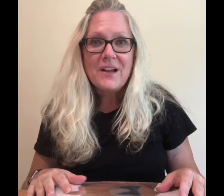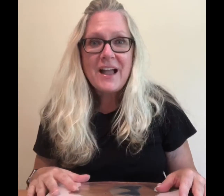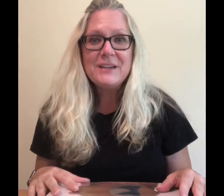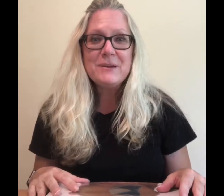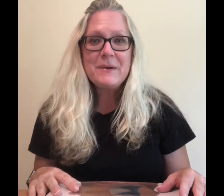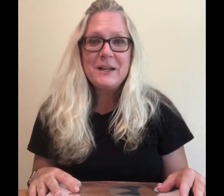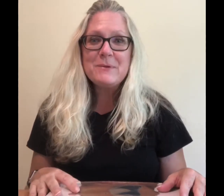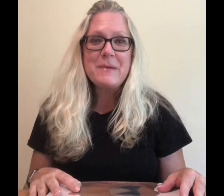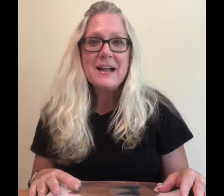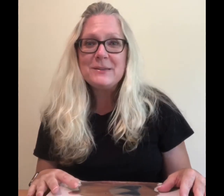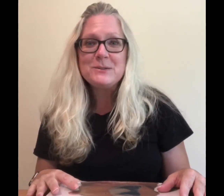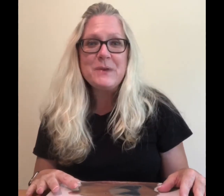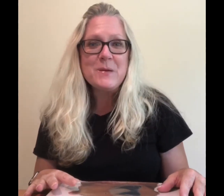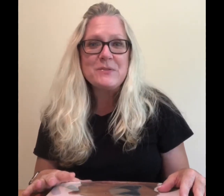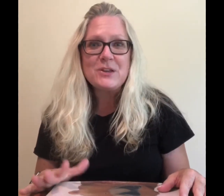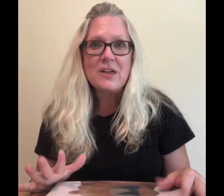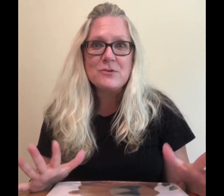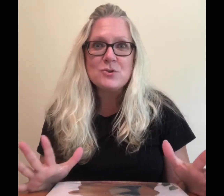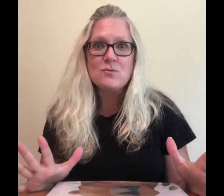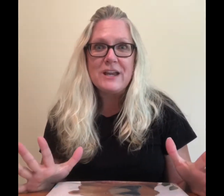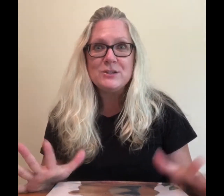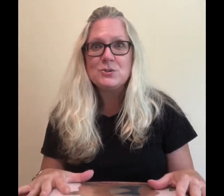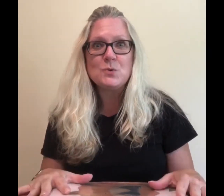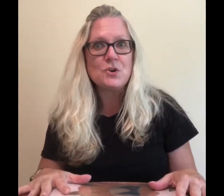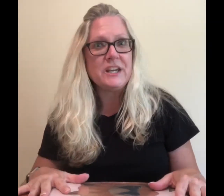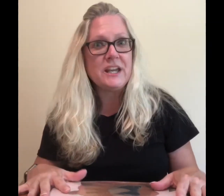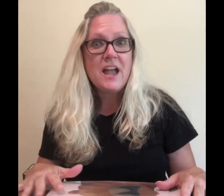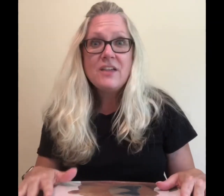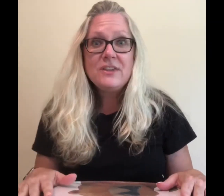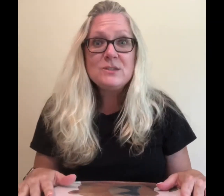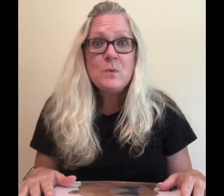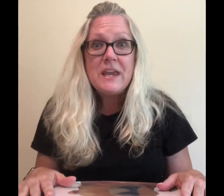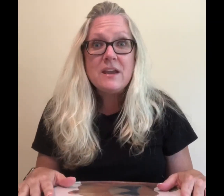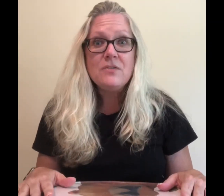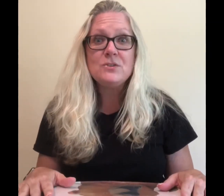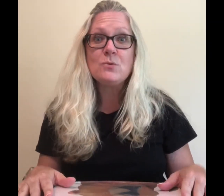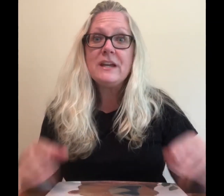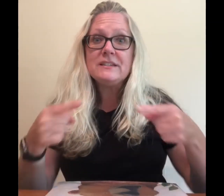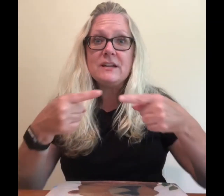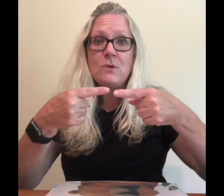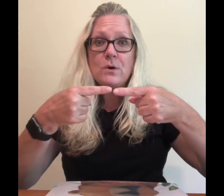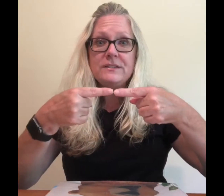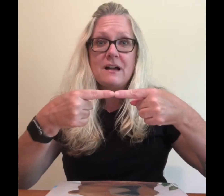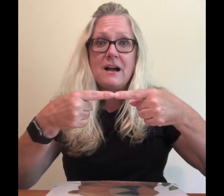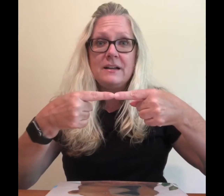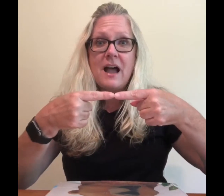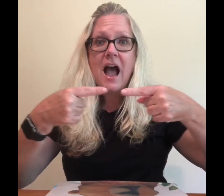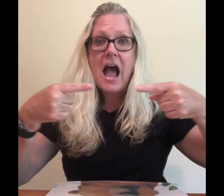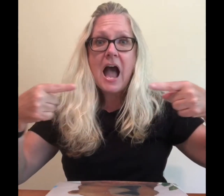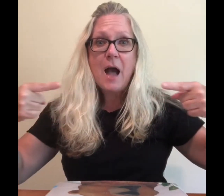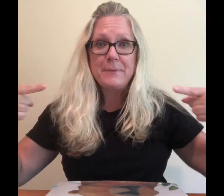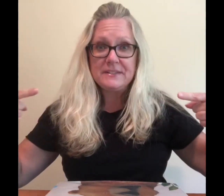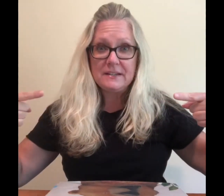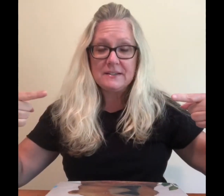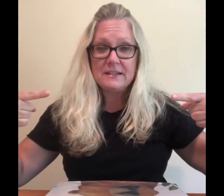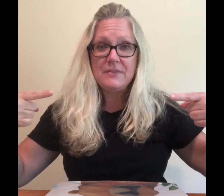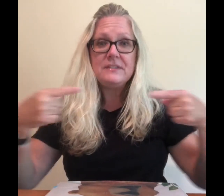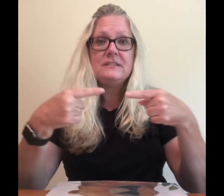Hi everybody, we're back this week with another great story. This week, the story is going to focus on opposites, and this is the sign